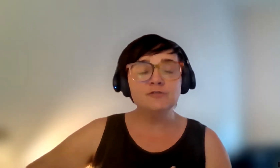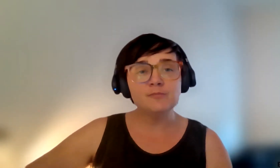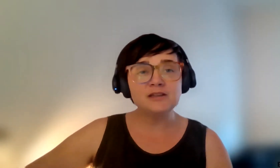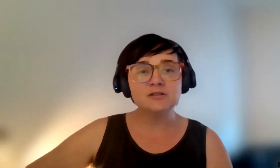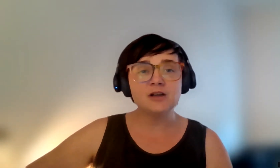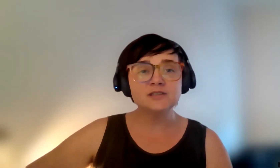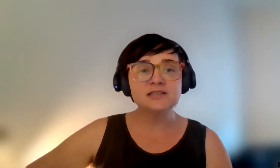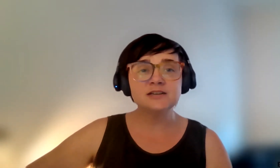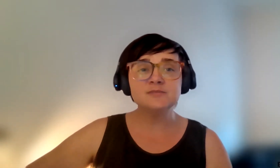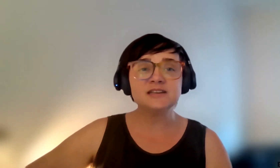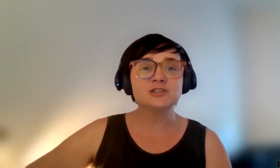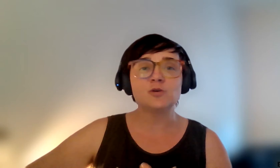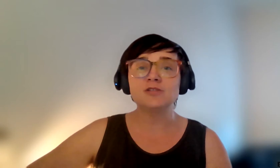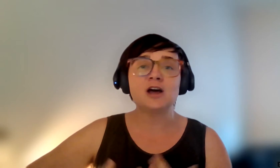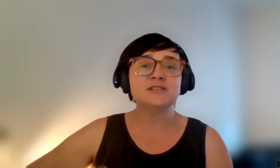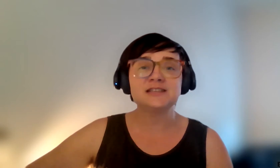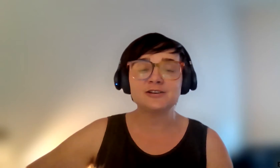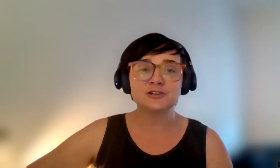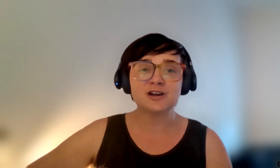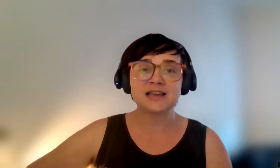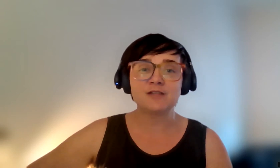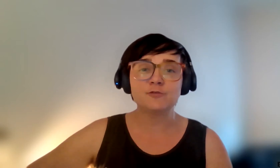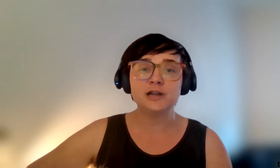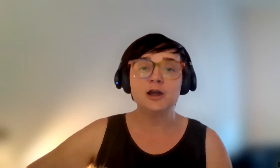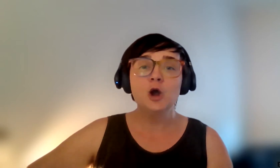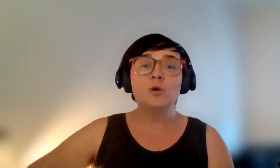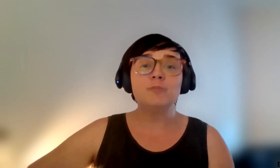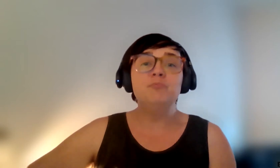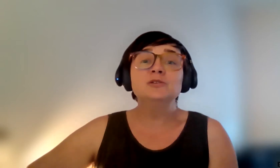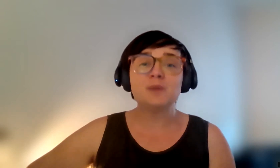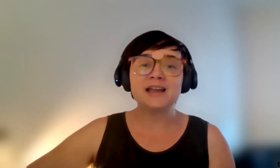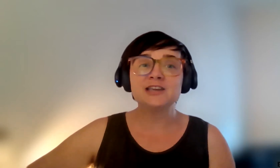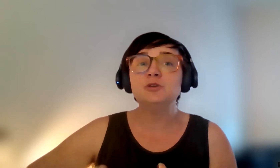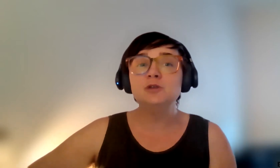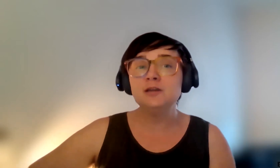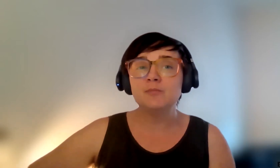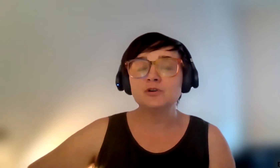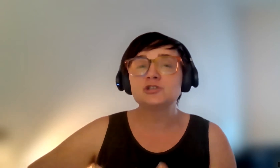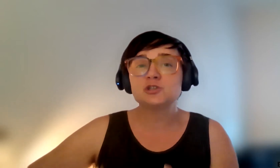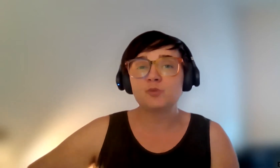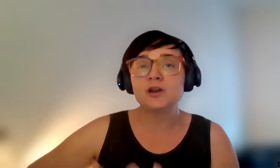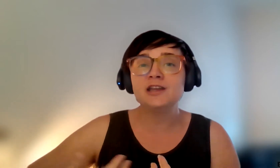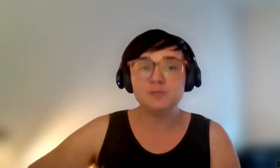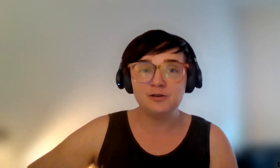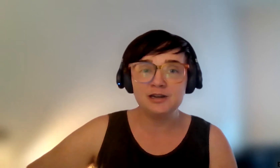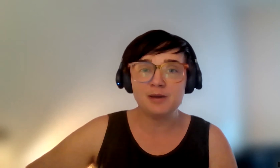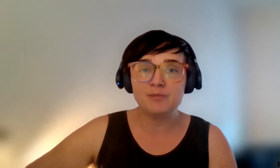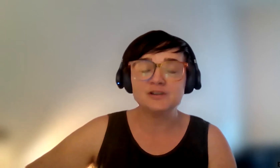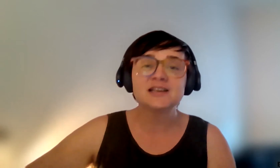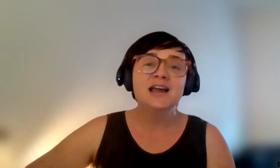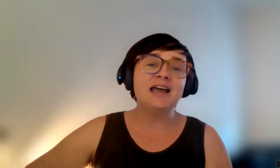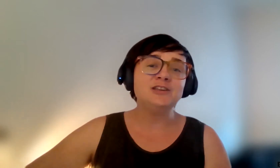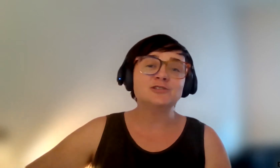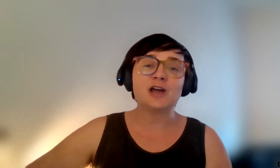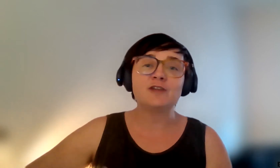we were excluded from mental health systems, and so a lot of the centers across California were built by community members supporting